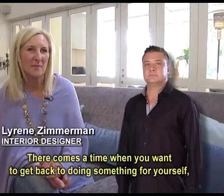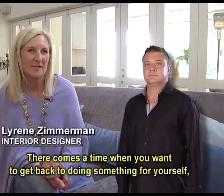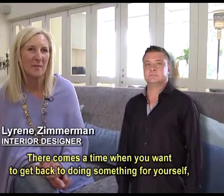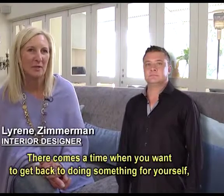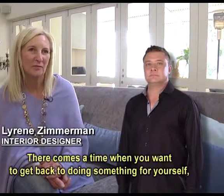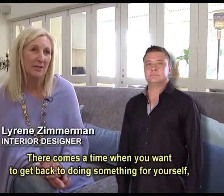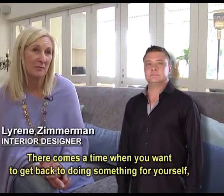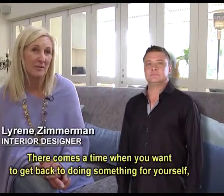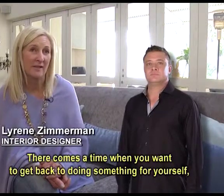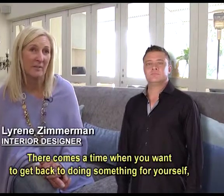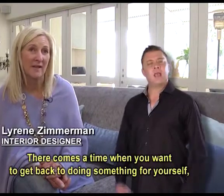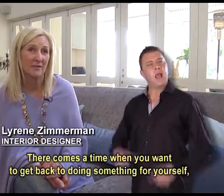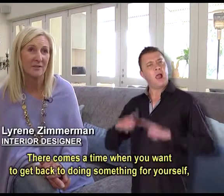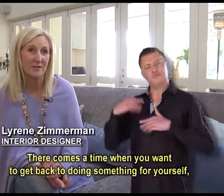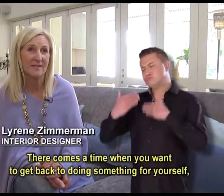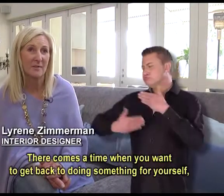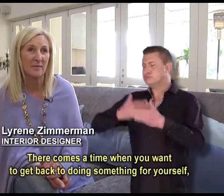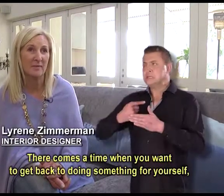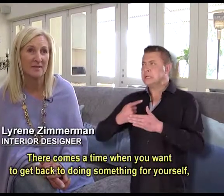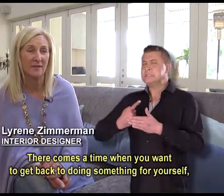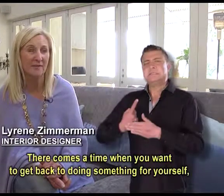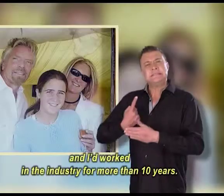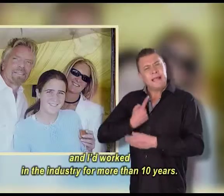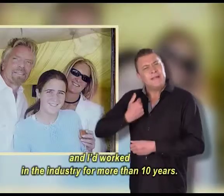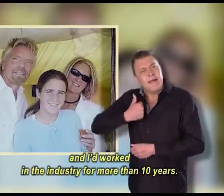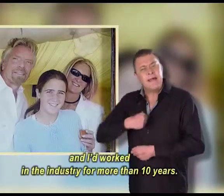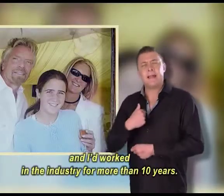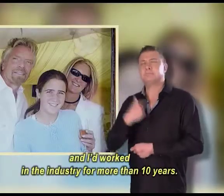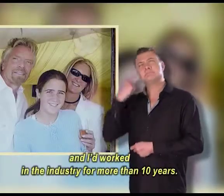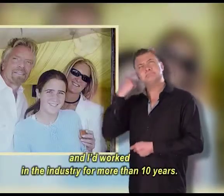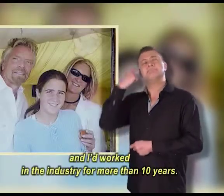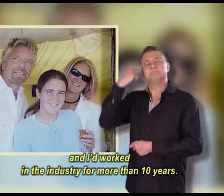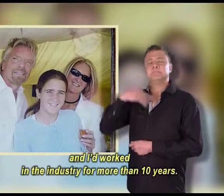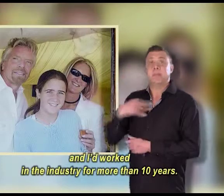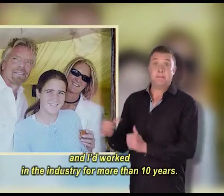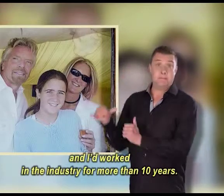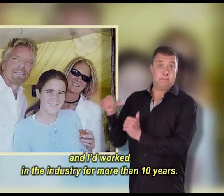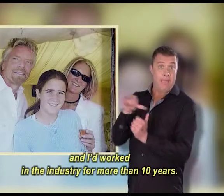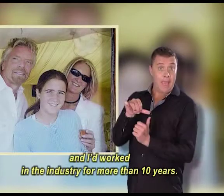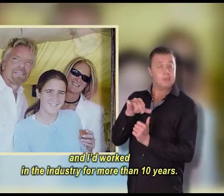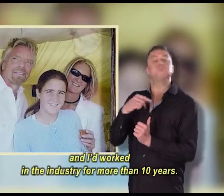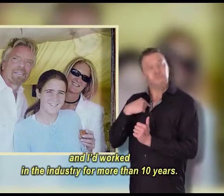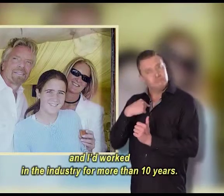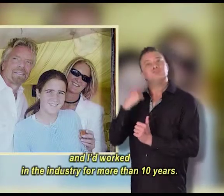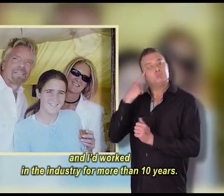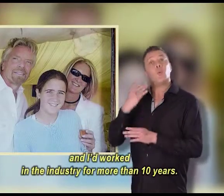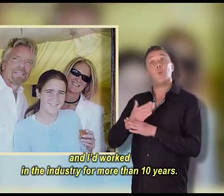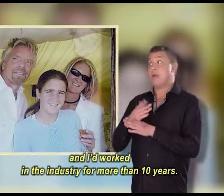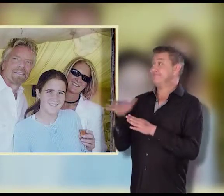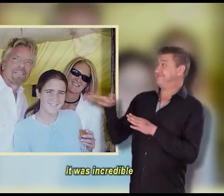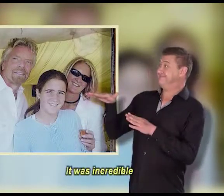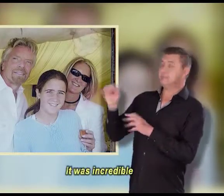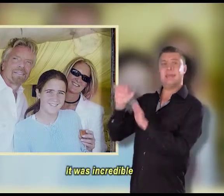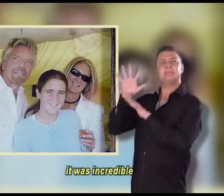There comes a time when you really want to get back to doing something for yourself, and I'd worked in the industry for more than 10